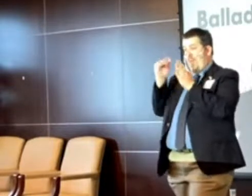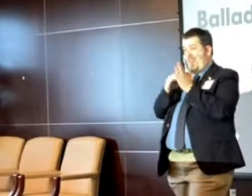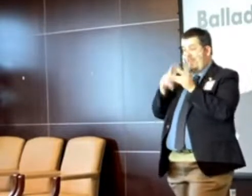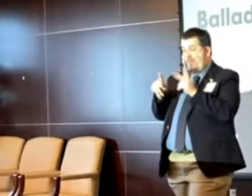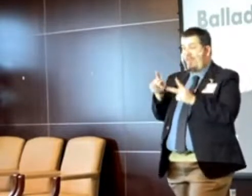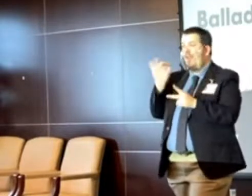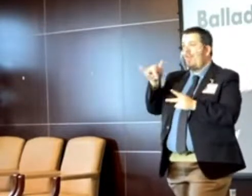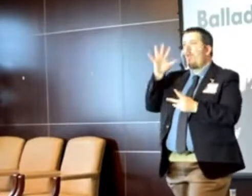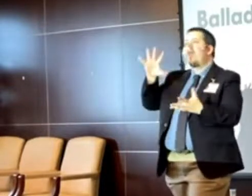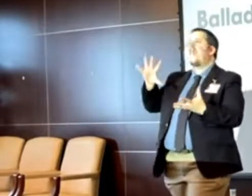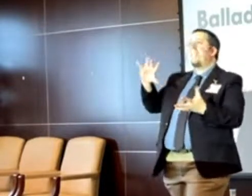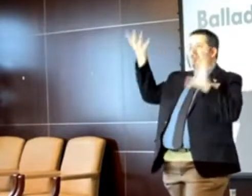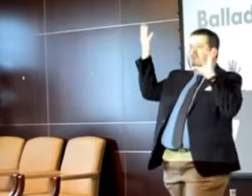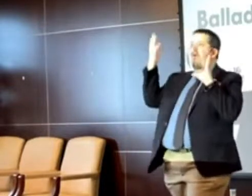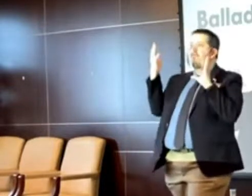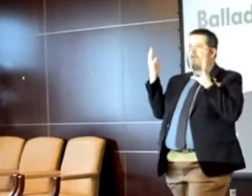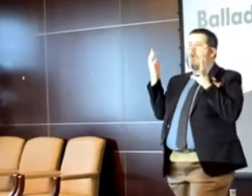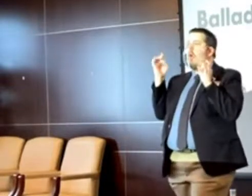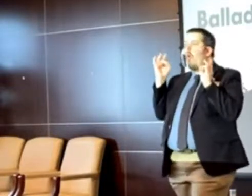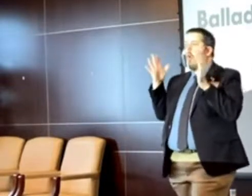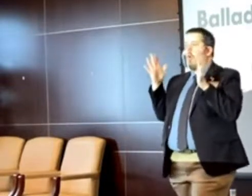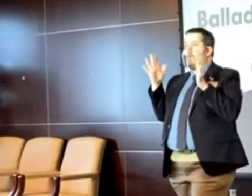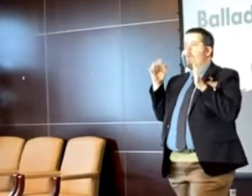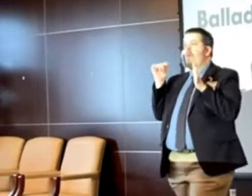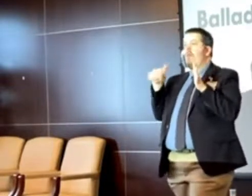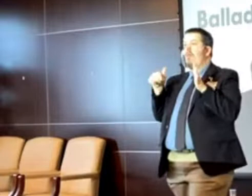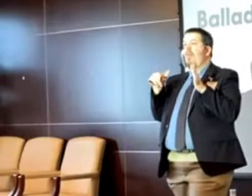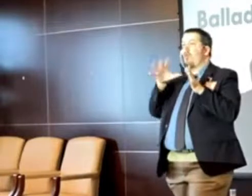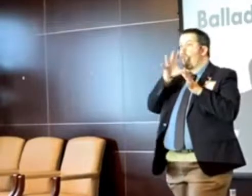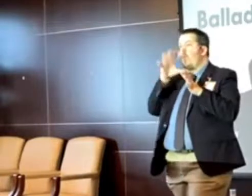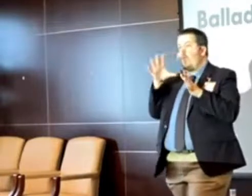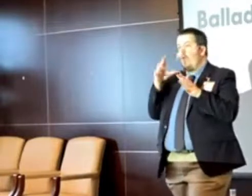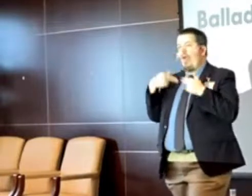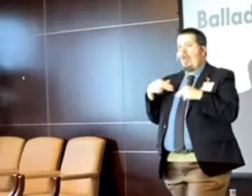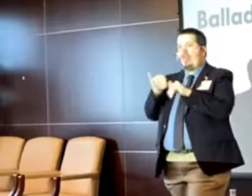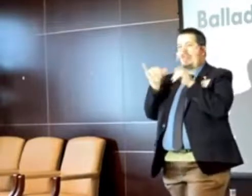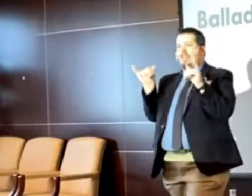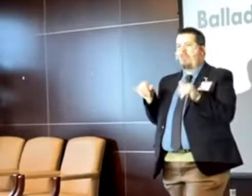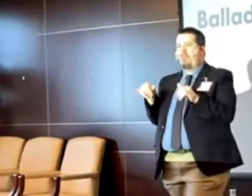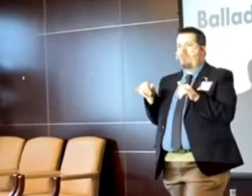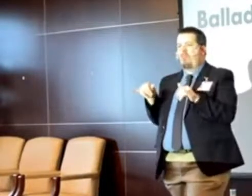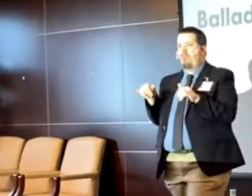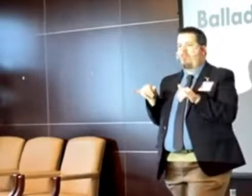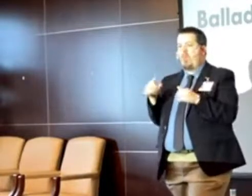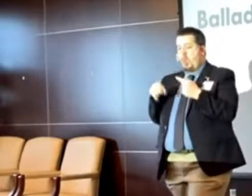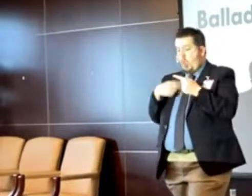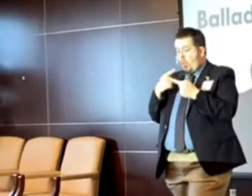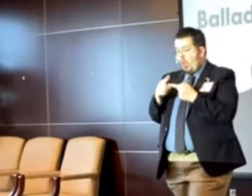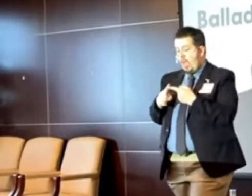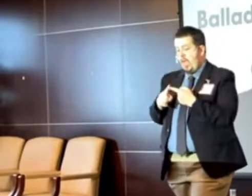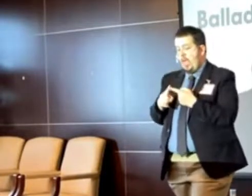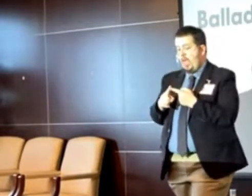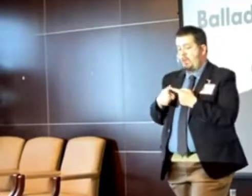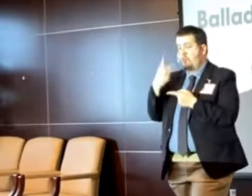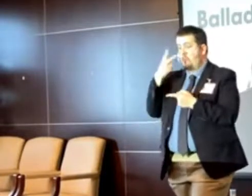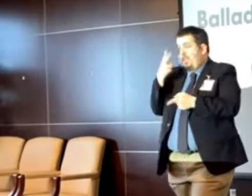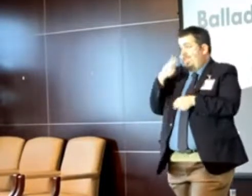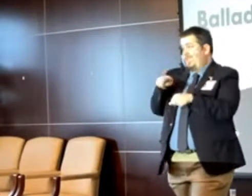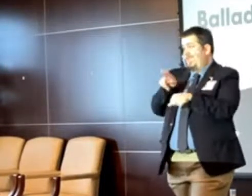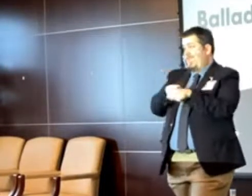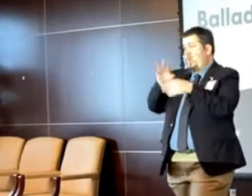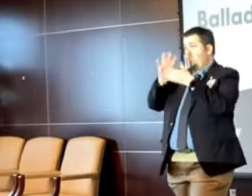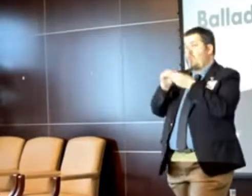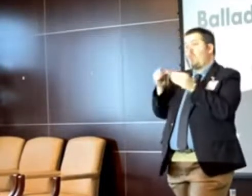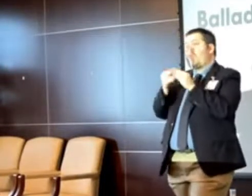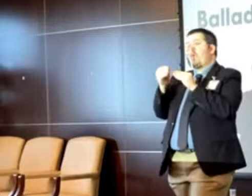employees, that would be catastrophic. This is a rural health system. When you see national